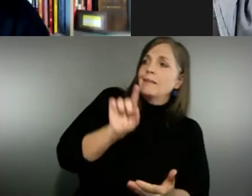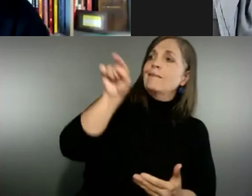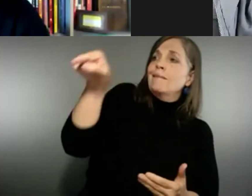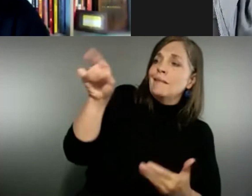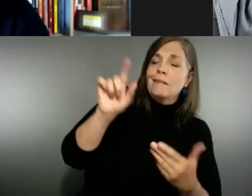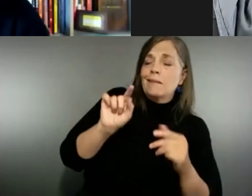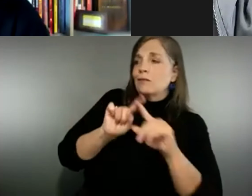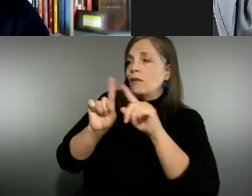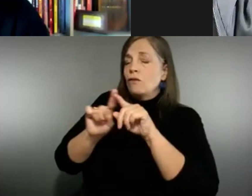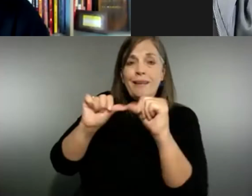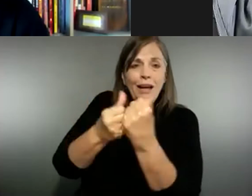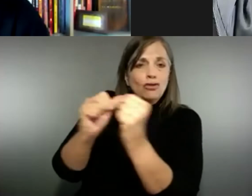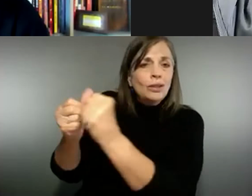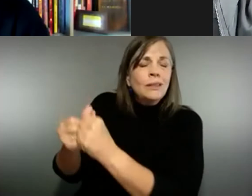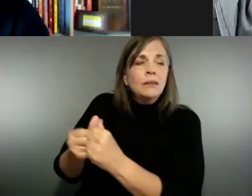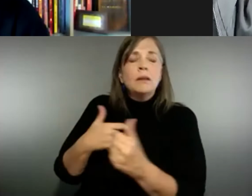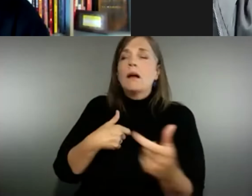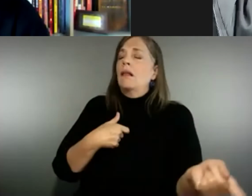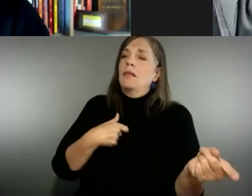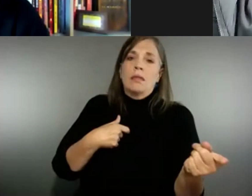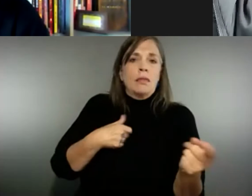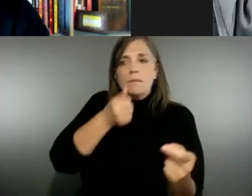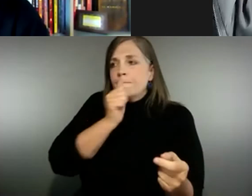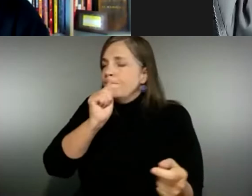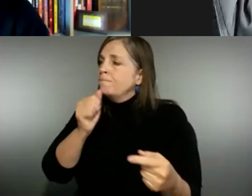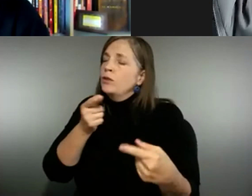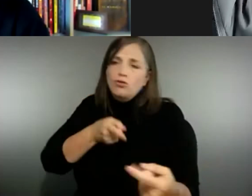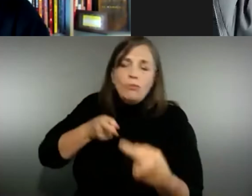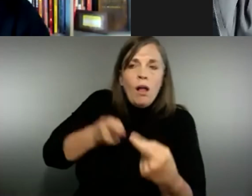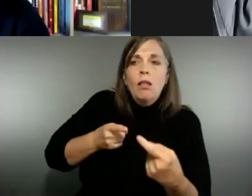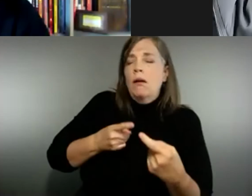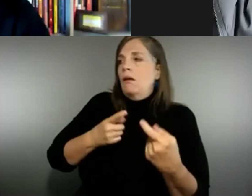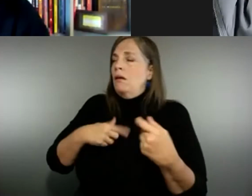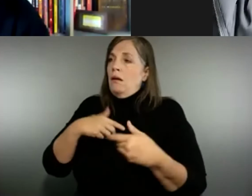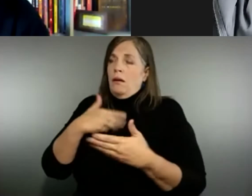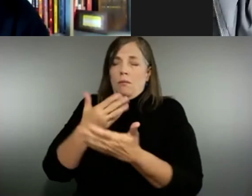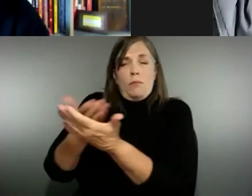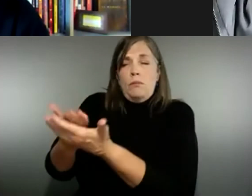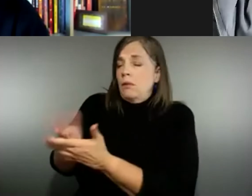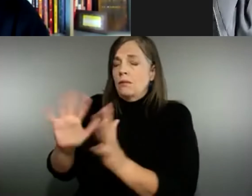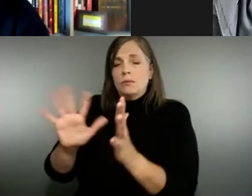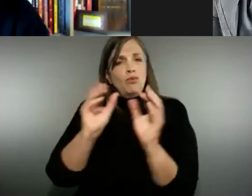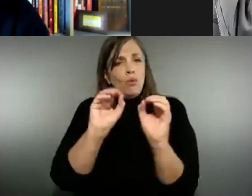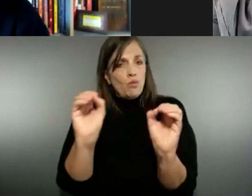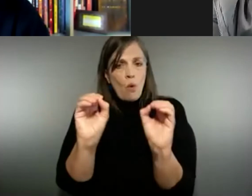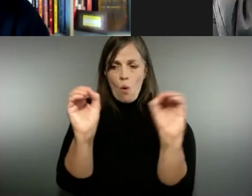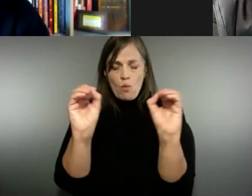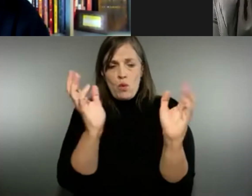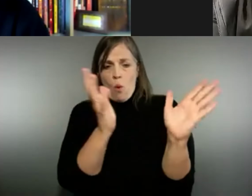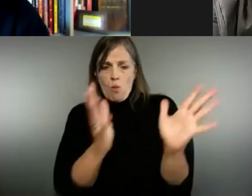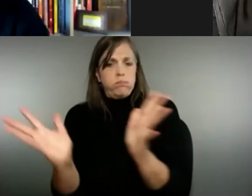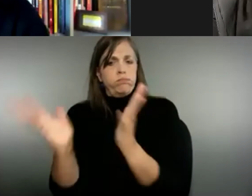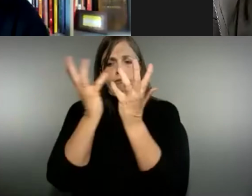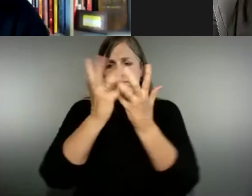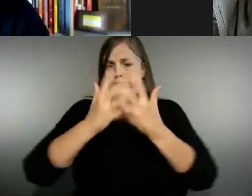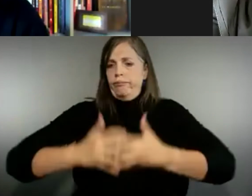from one agency to the other there's no coordination um you know we need to actually reorient our system so that